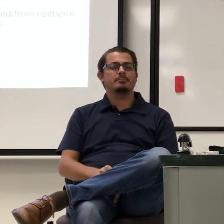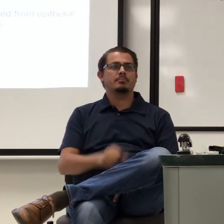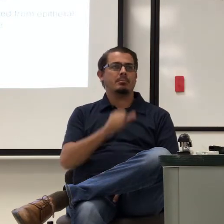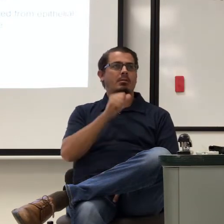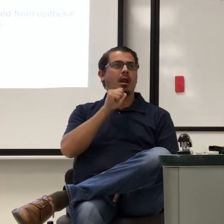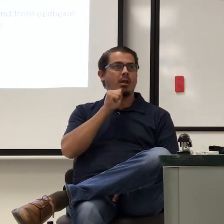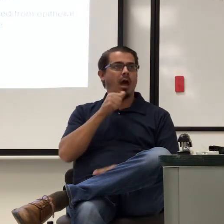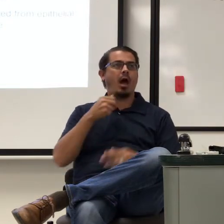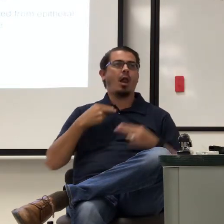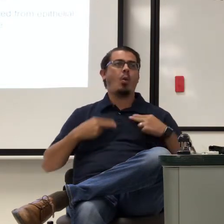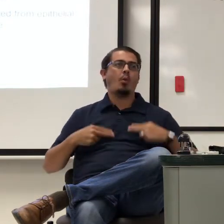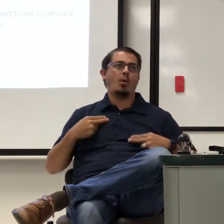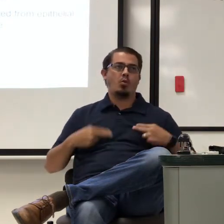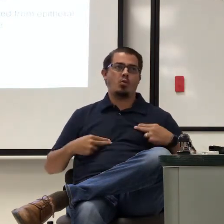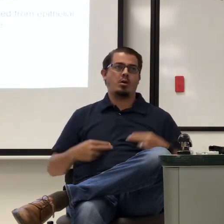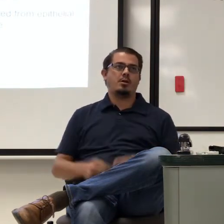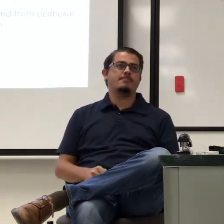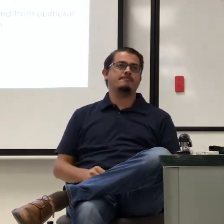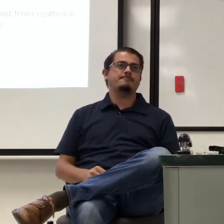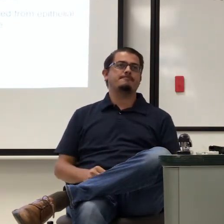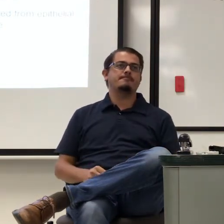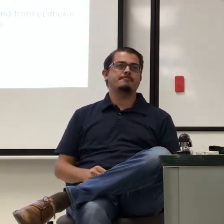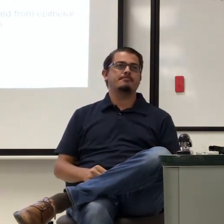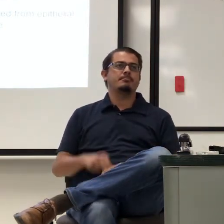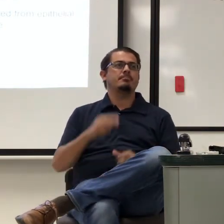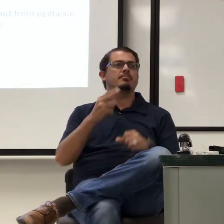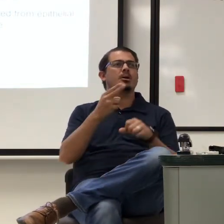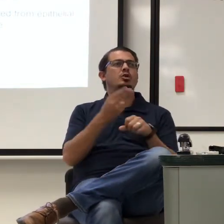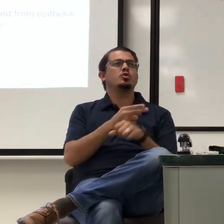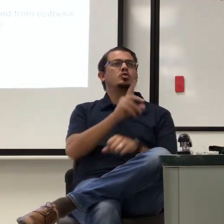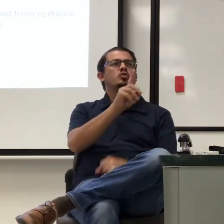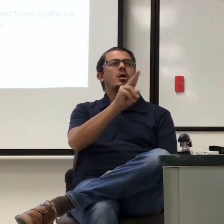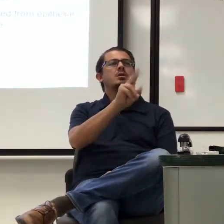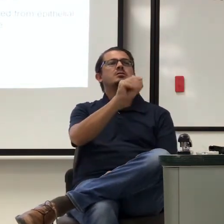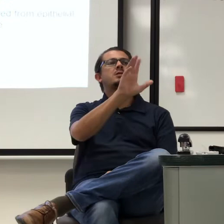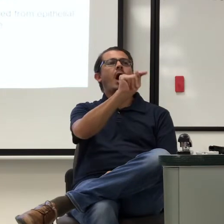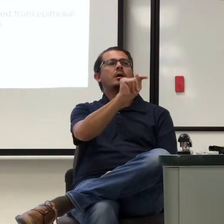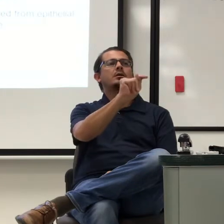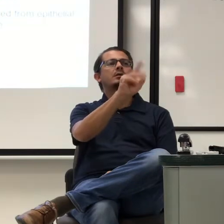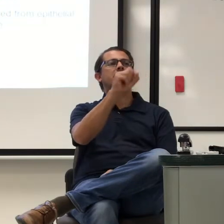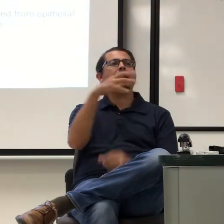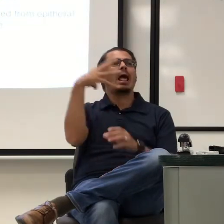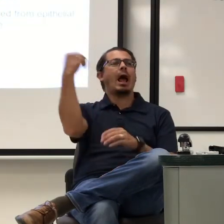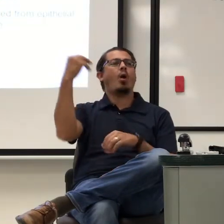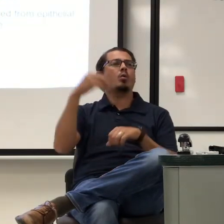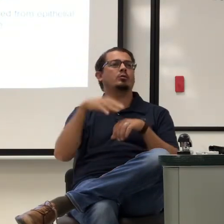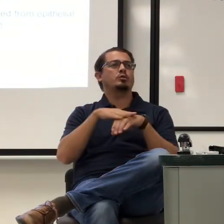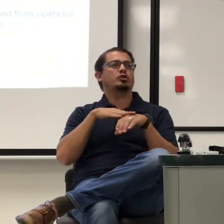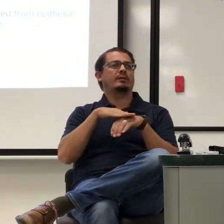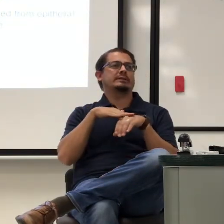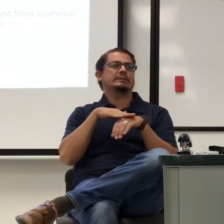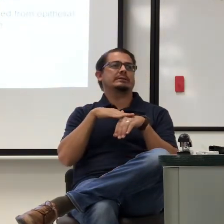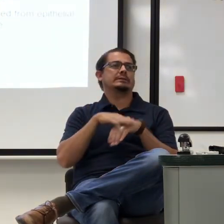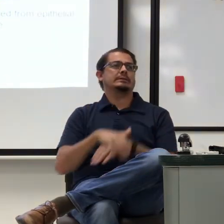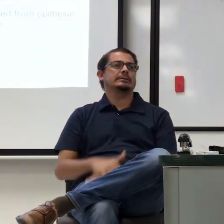non-hormones. And they use a duct so they can secrete it to the surface.